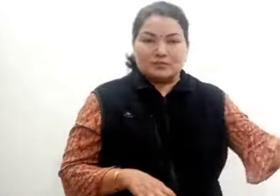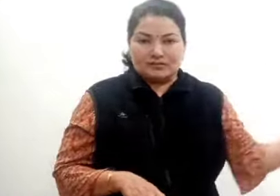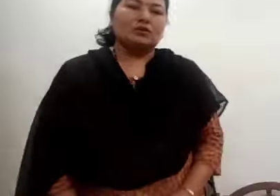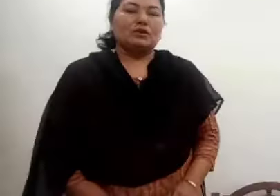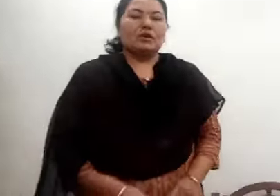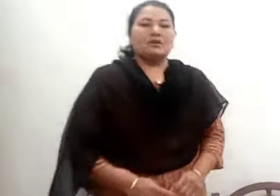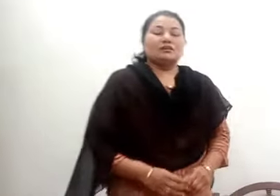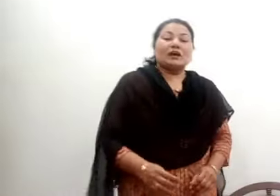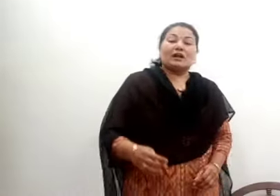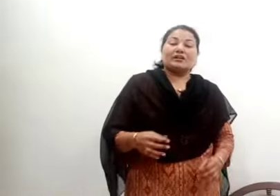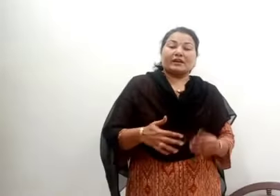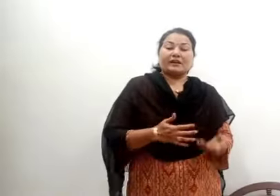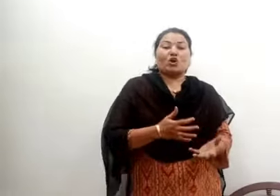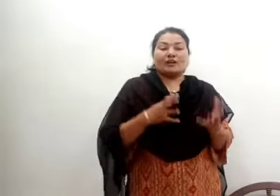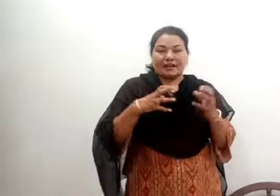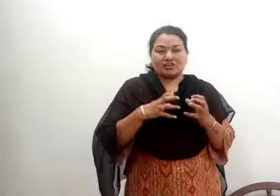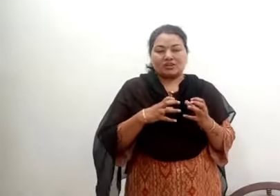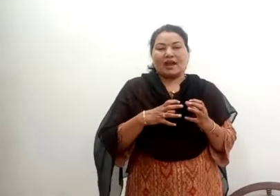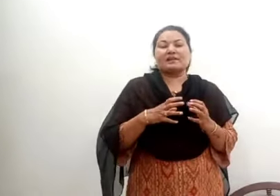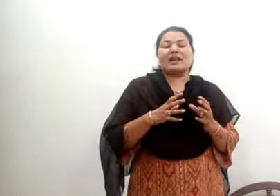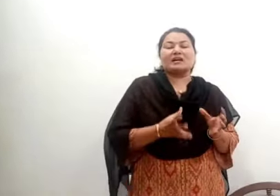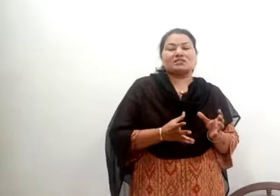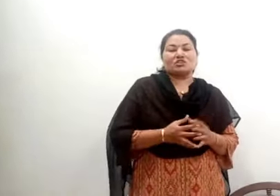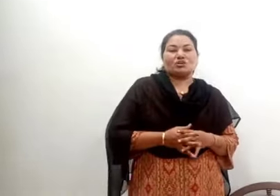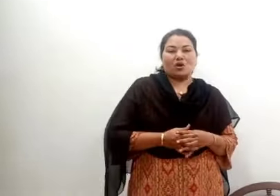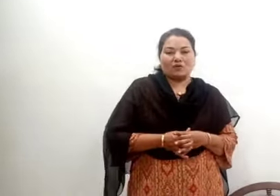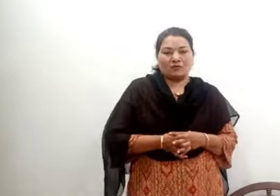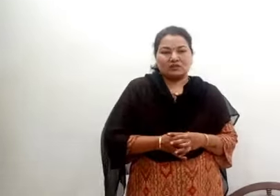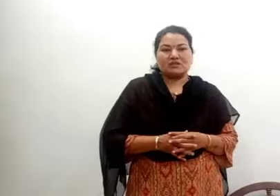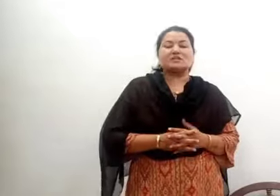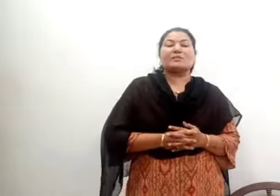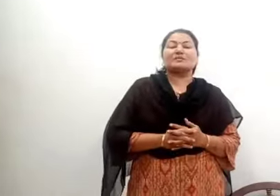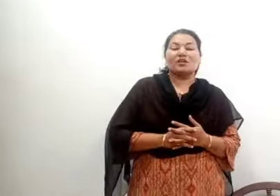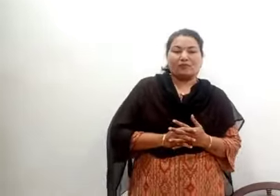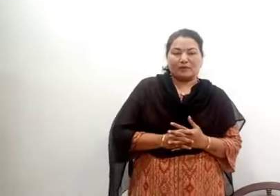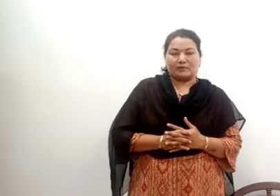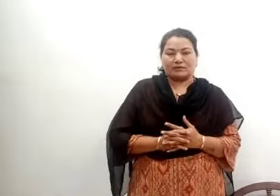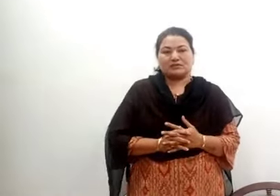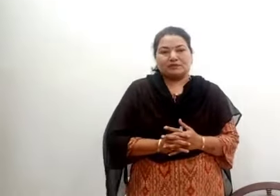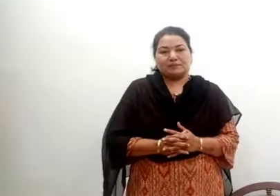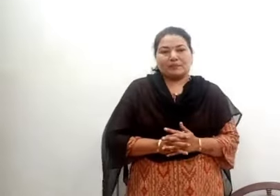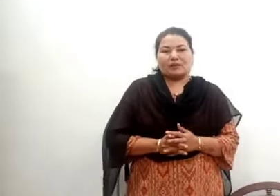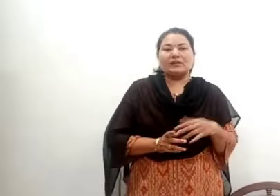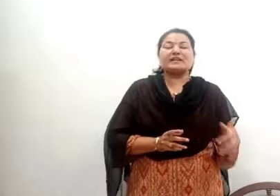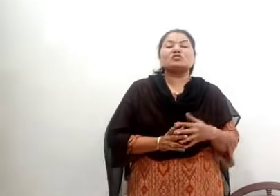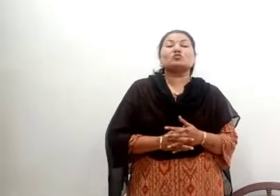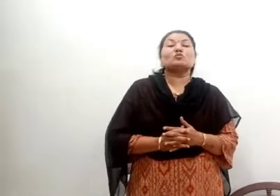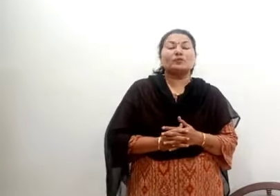possible. The alternate contraction and relaxation of these muscle fibers leads to